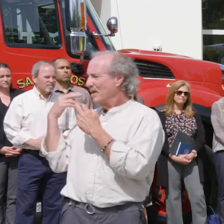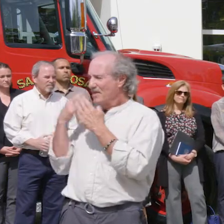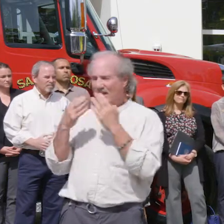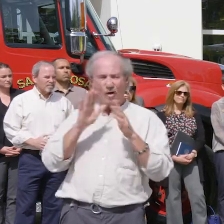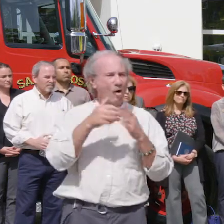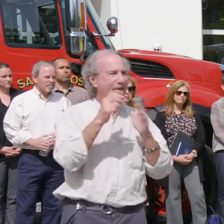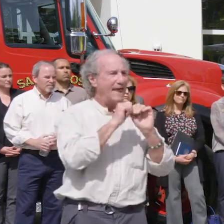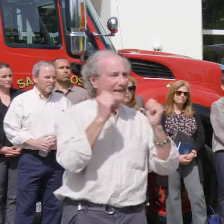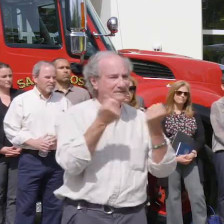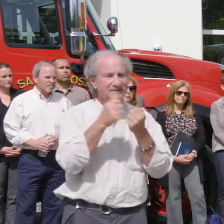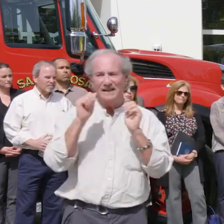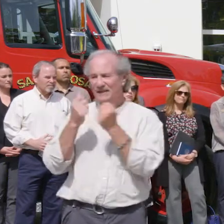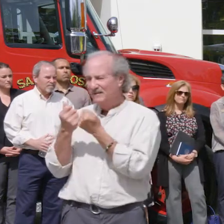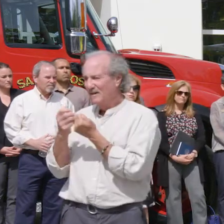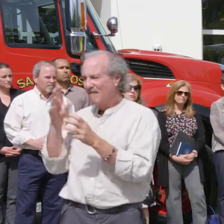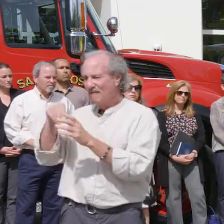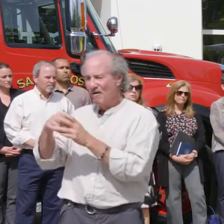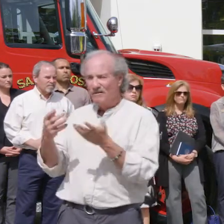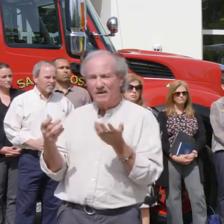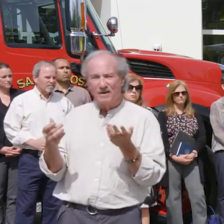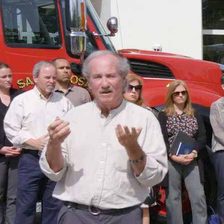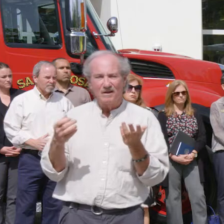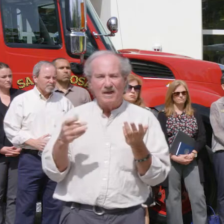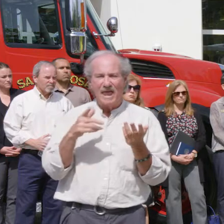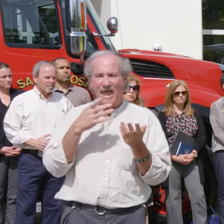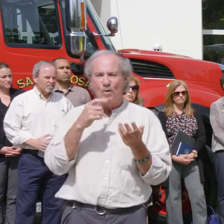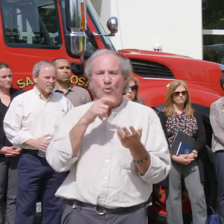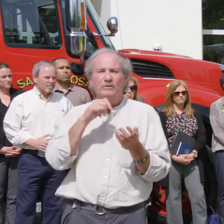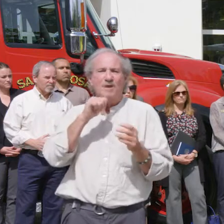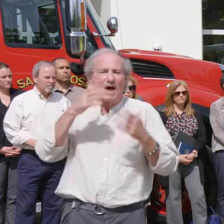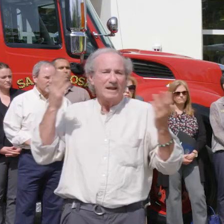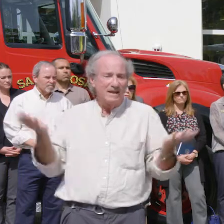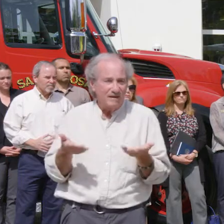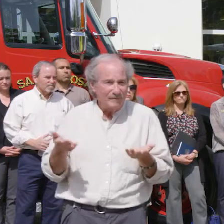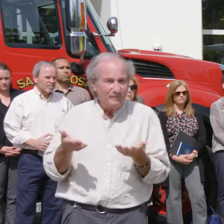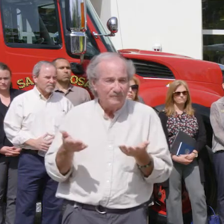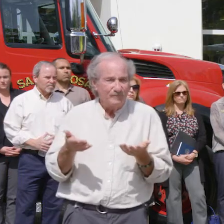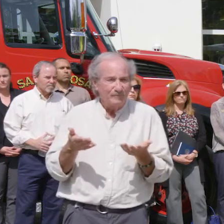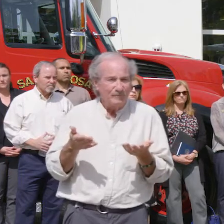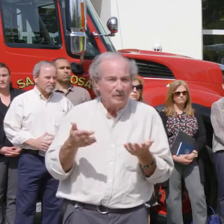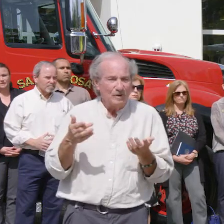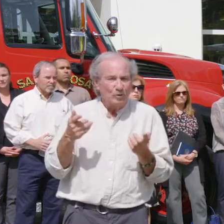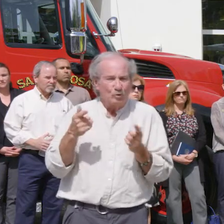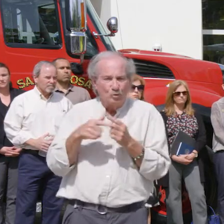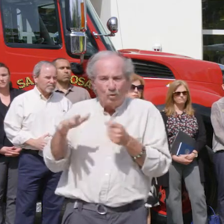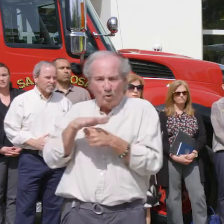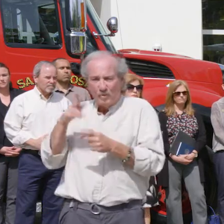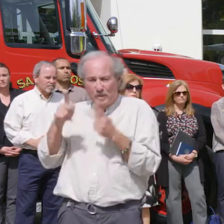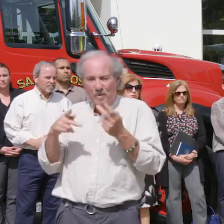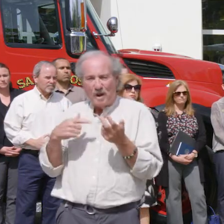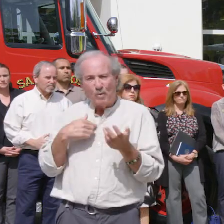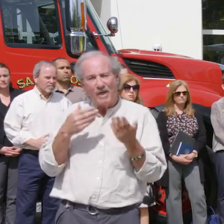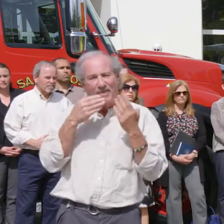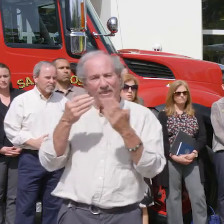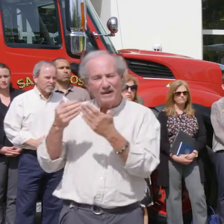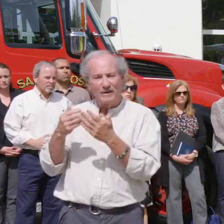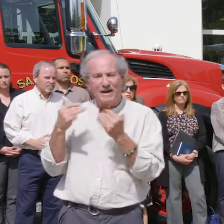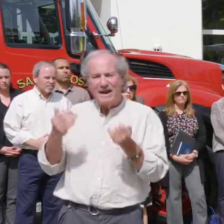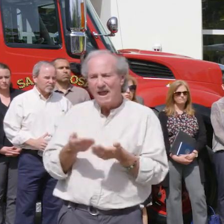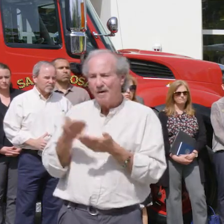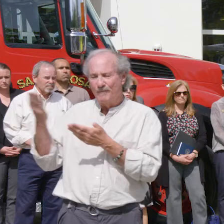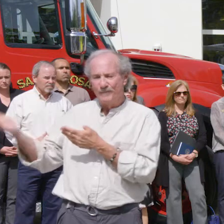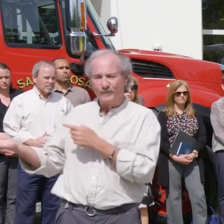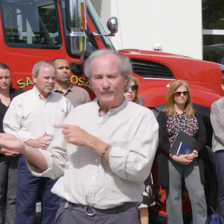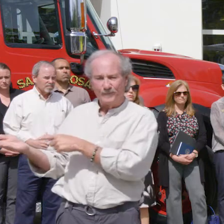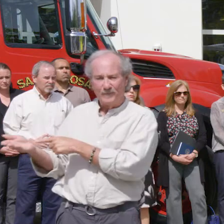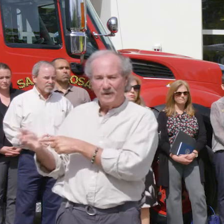the agencies involved, others that aren't here, and of course, all the way down to the local level. Now I want to hand it